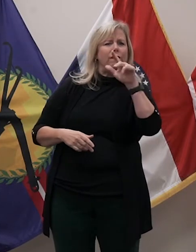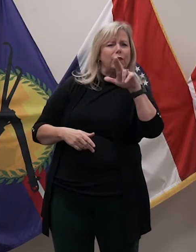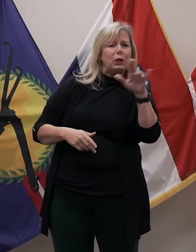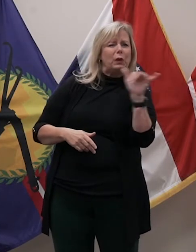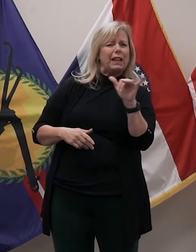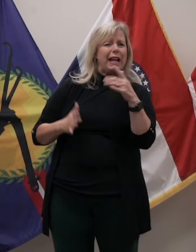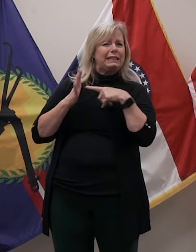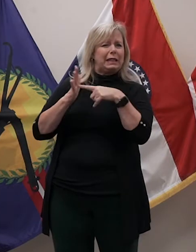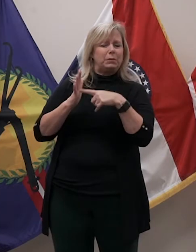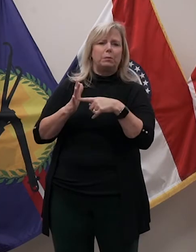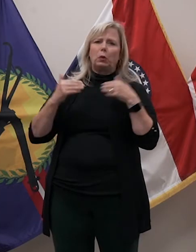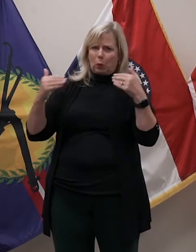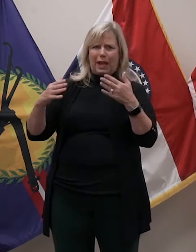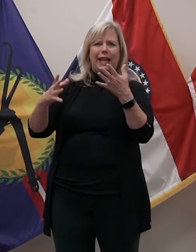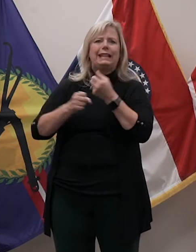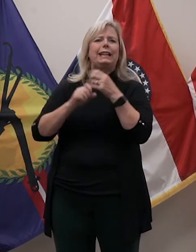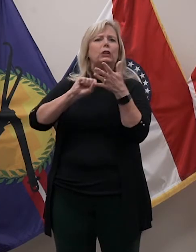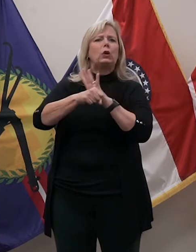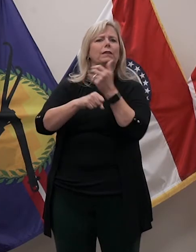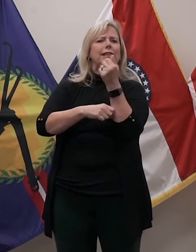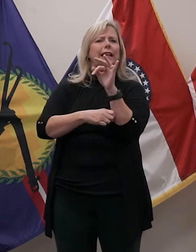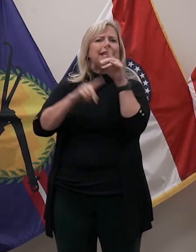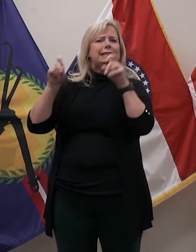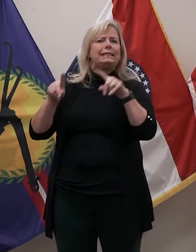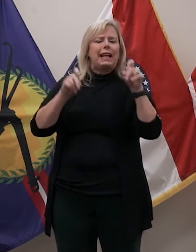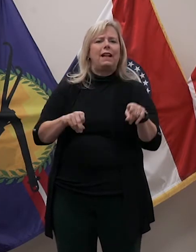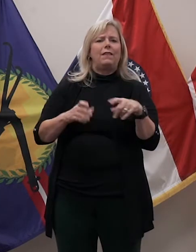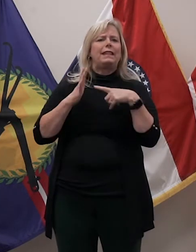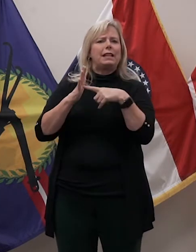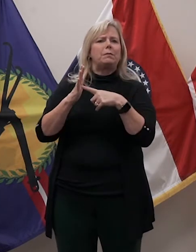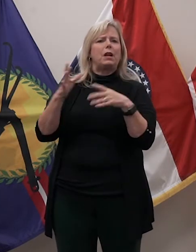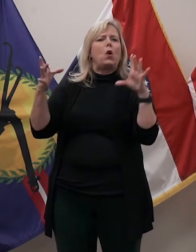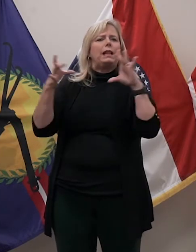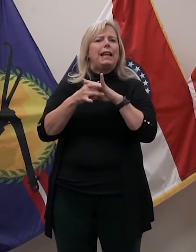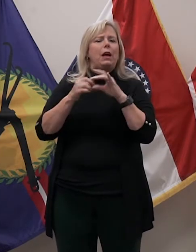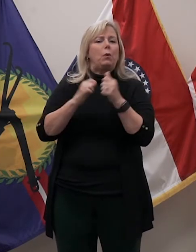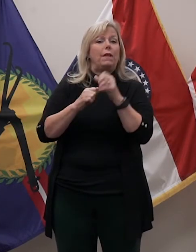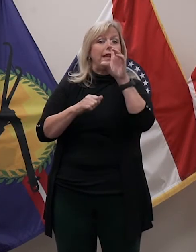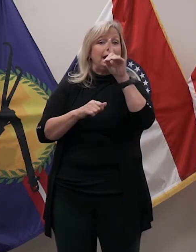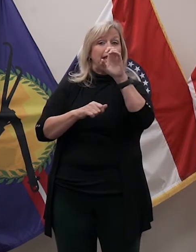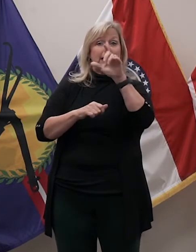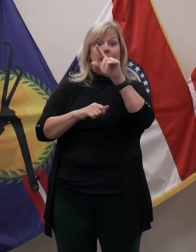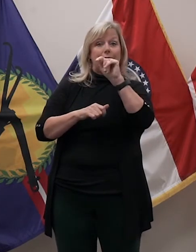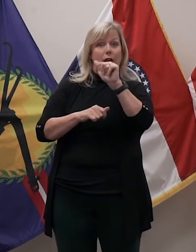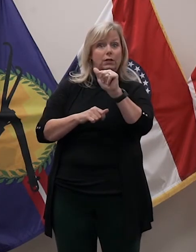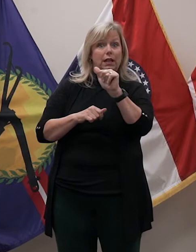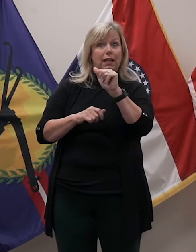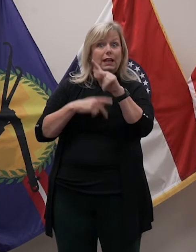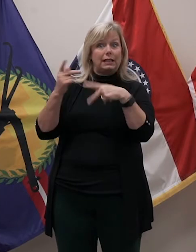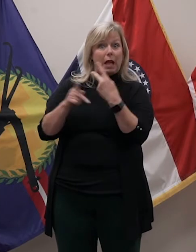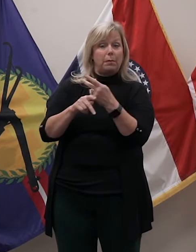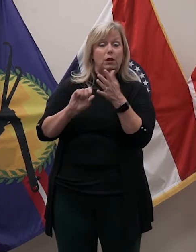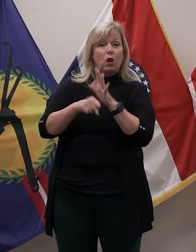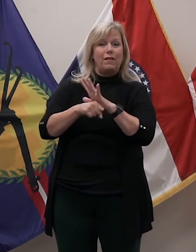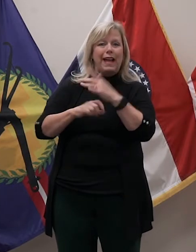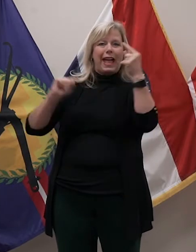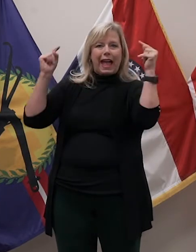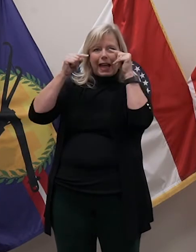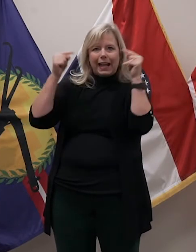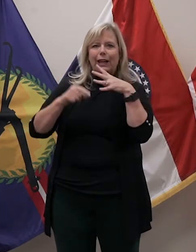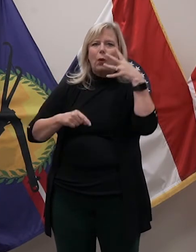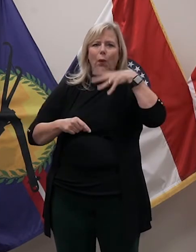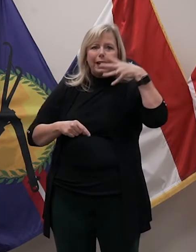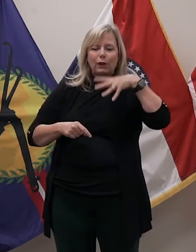get a COVID-19 test. The symptoms commonly associated with the Delta variant, including headaches, runny